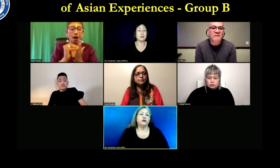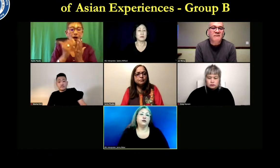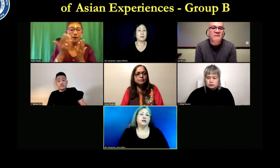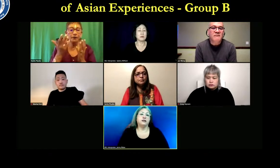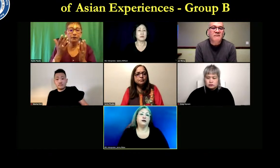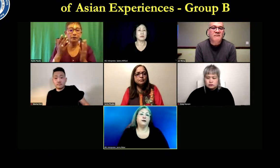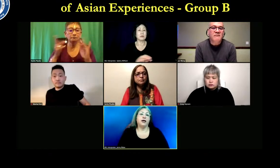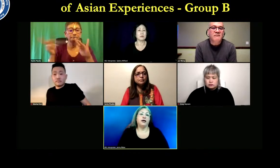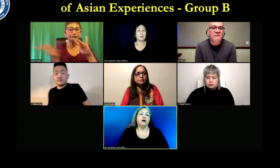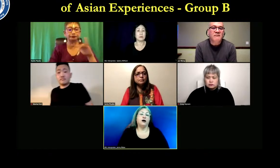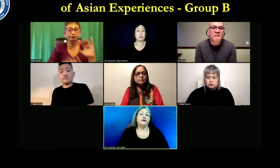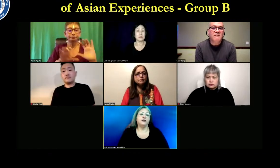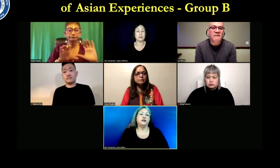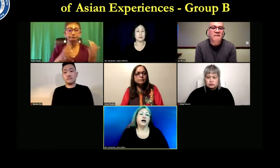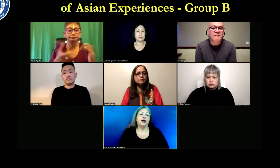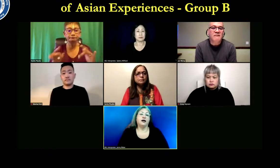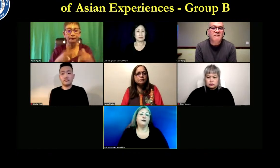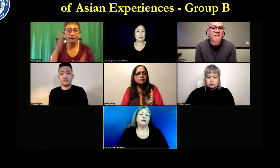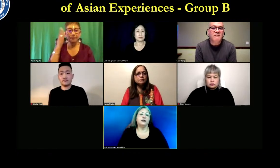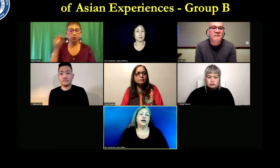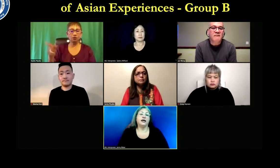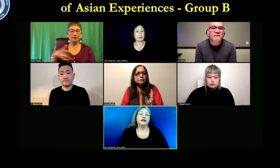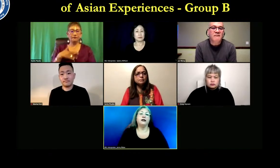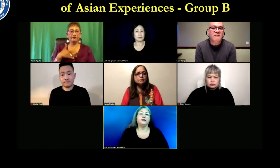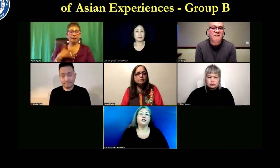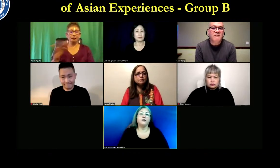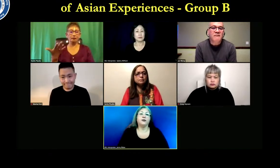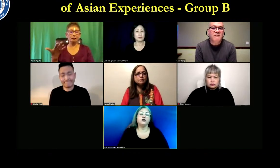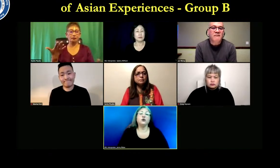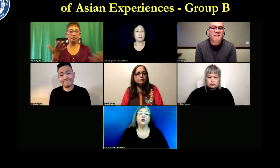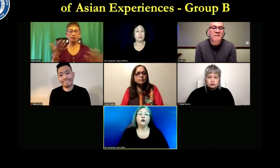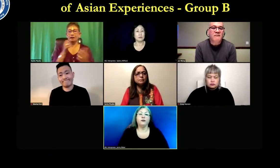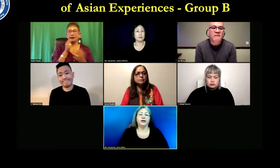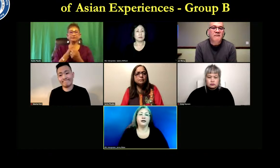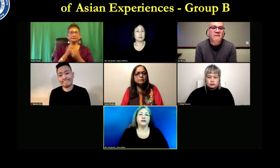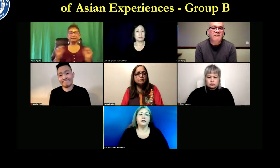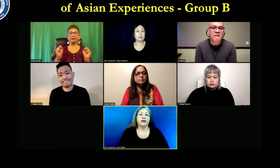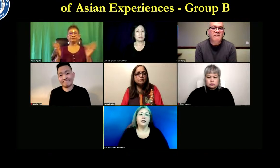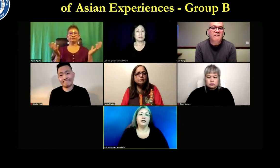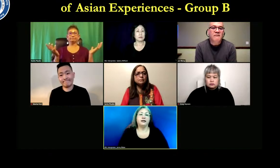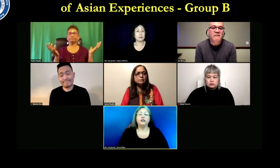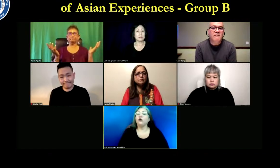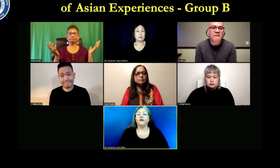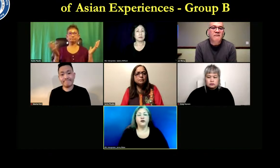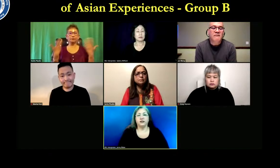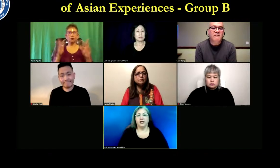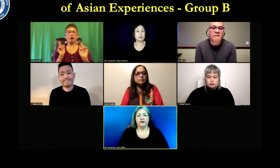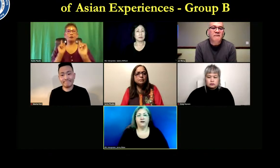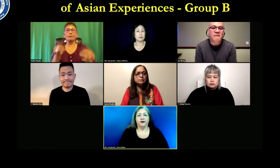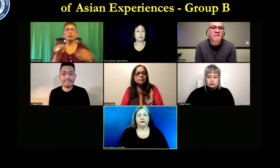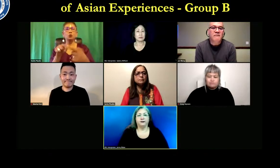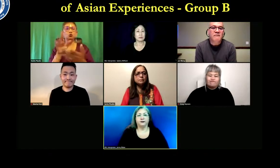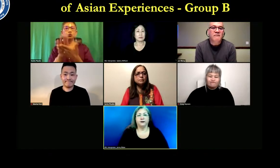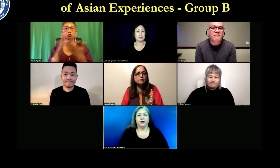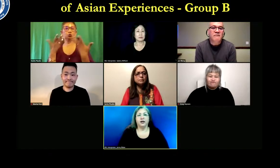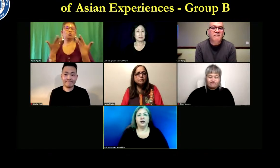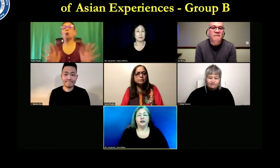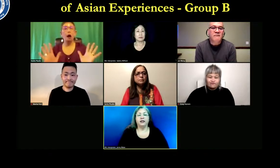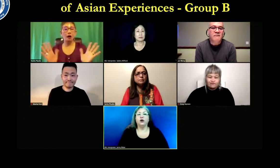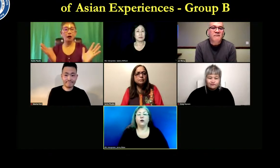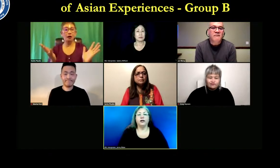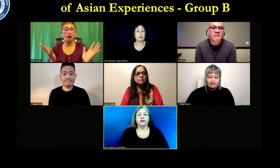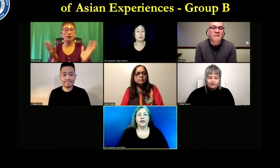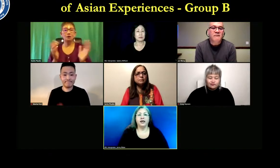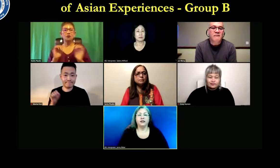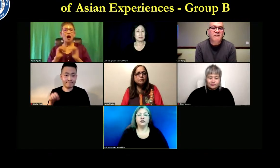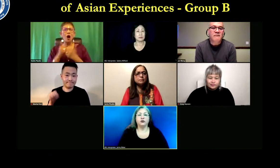the school system, and oftentimes they end up skipping school because they don't feel safe. They